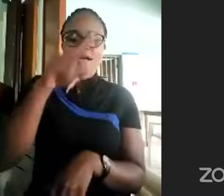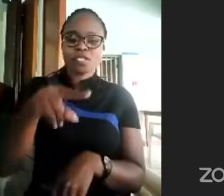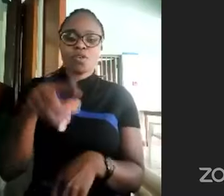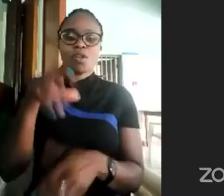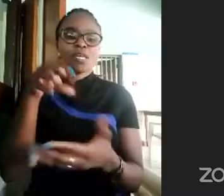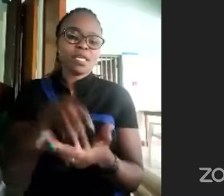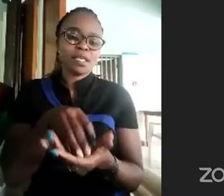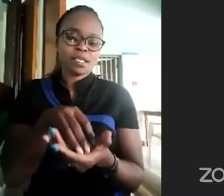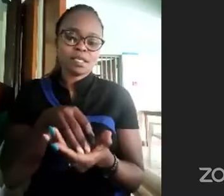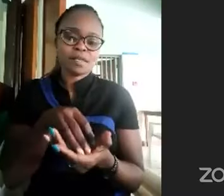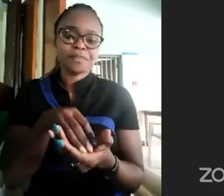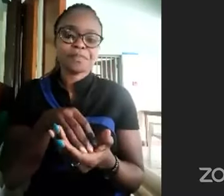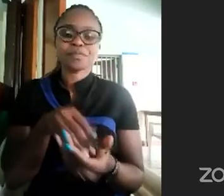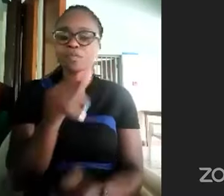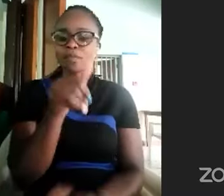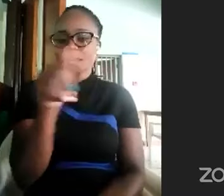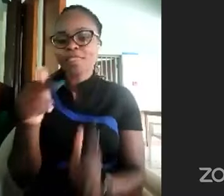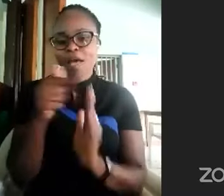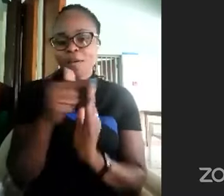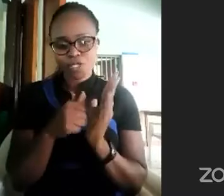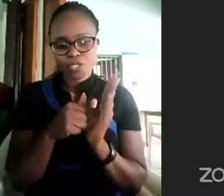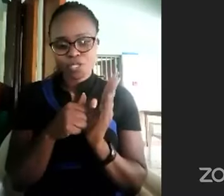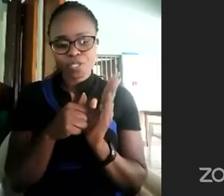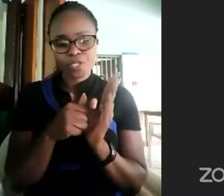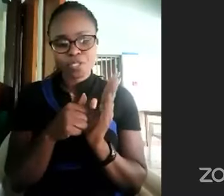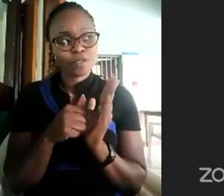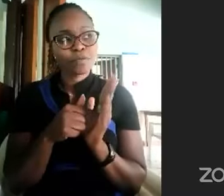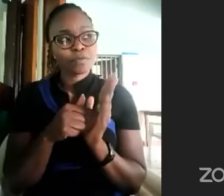Another point, which is the last, is violation of rights.